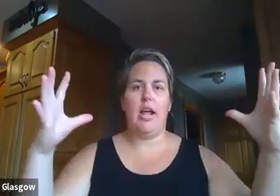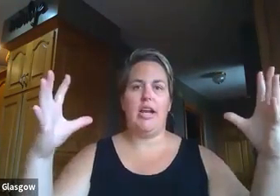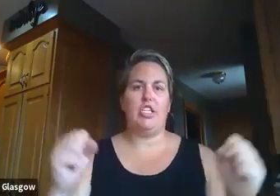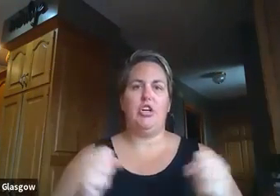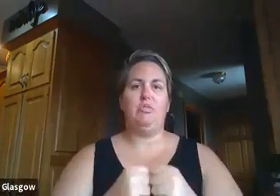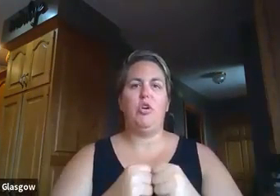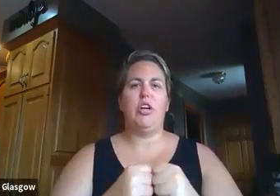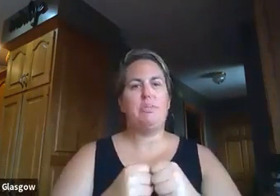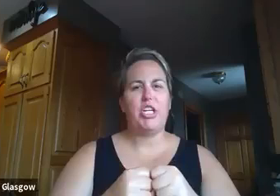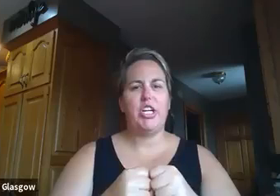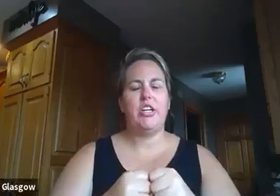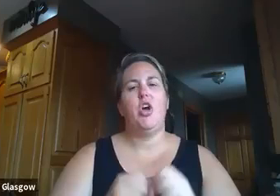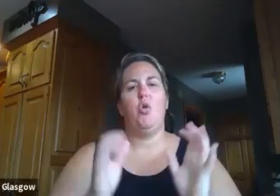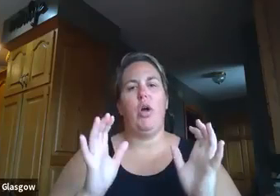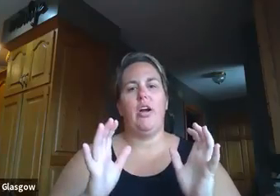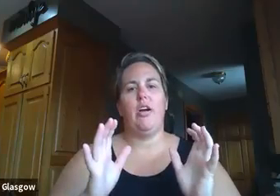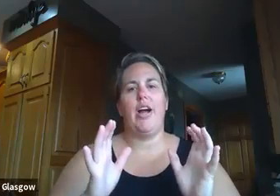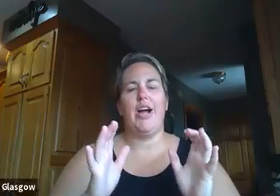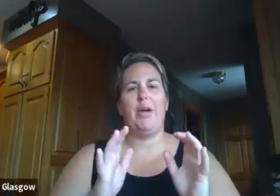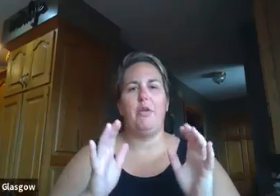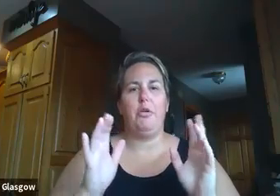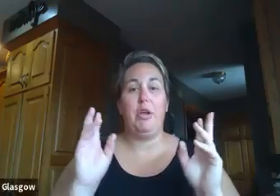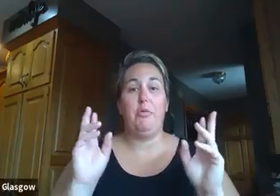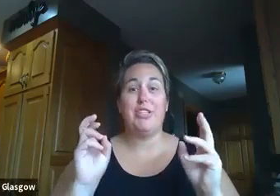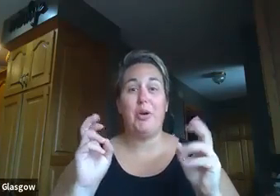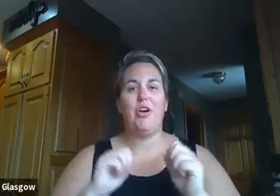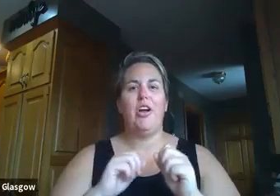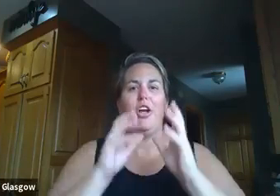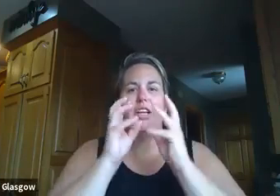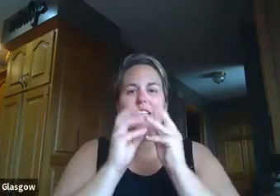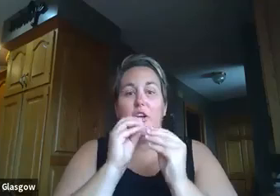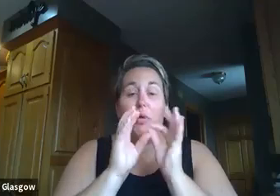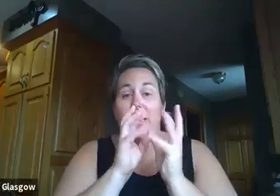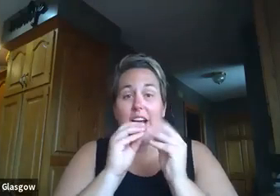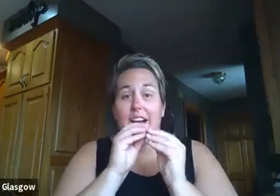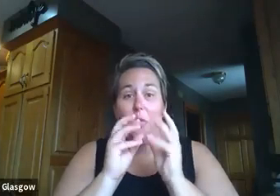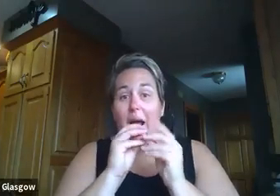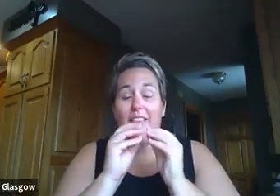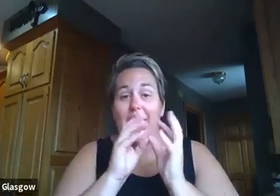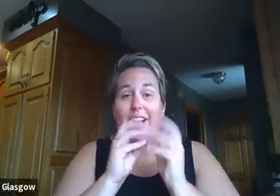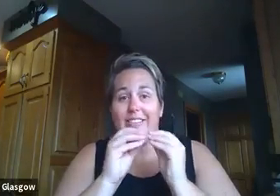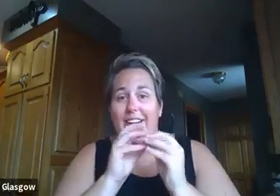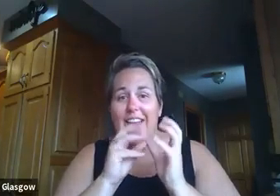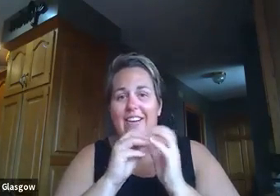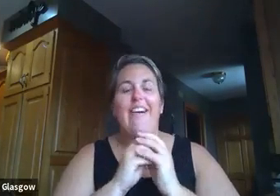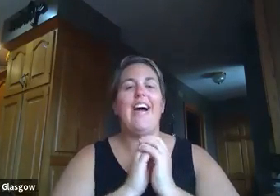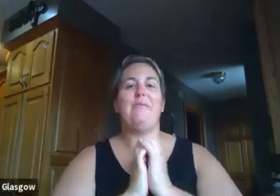it shows more expression, where kind of when we whisper, it's like you want to sign quietly right here, and